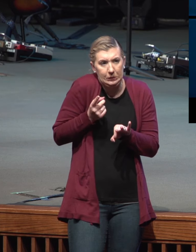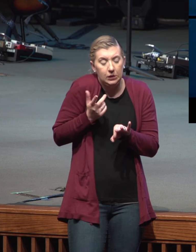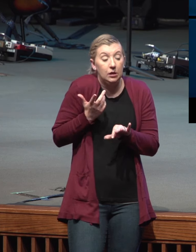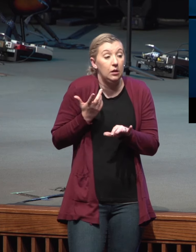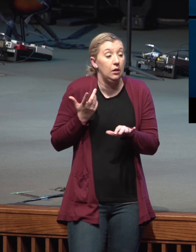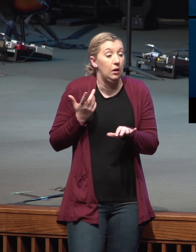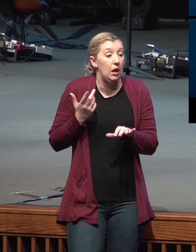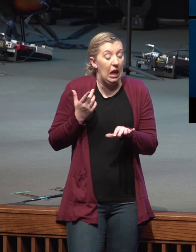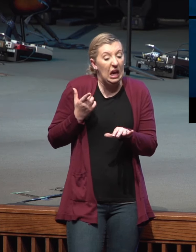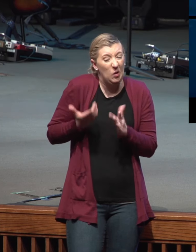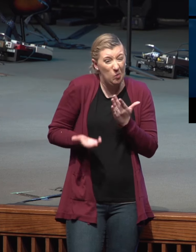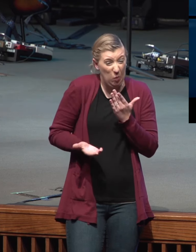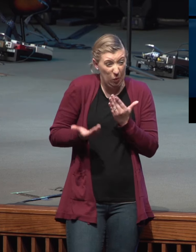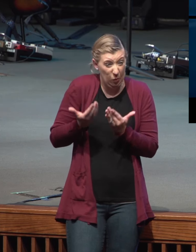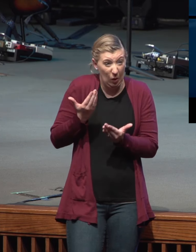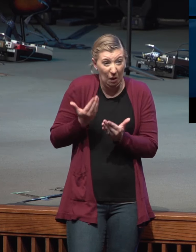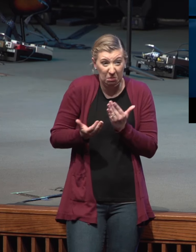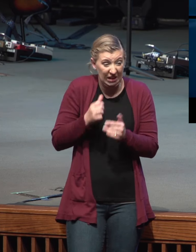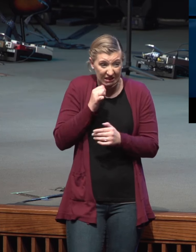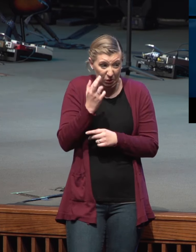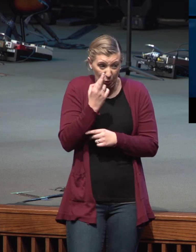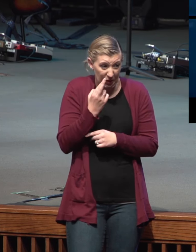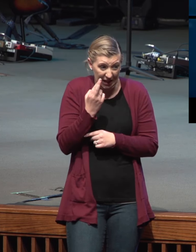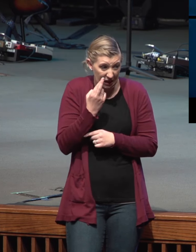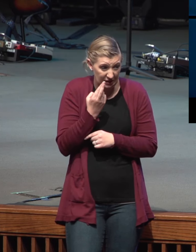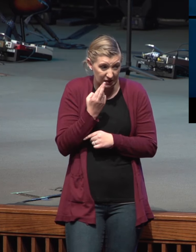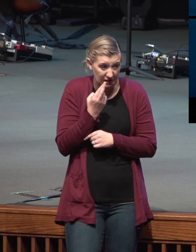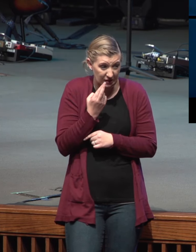And he probably did not realize it.